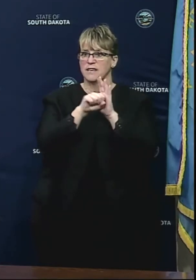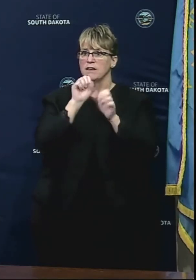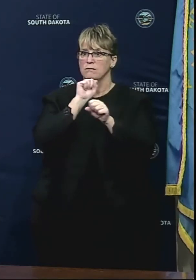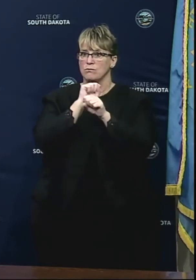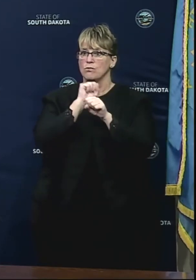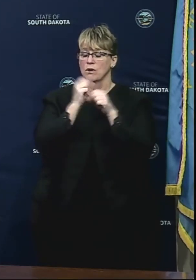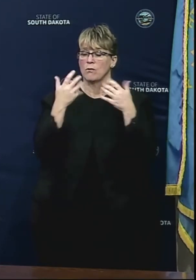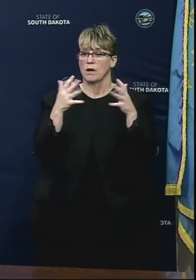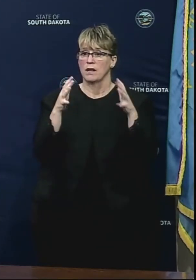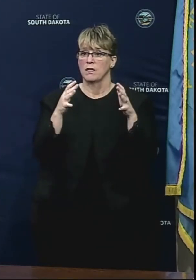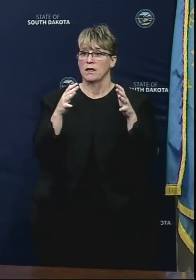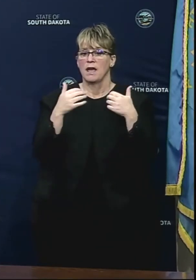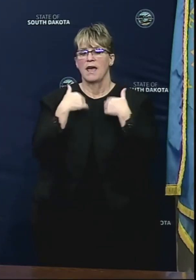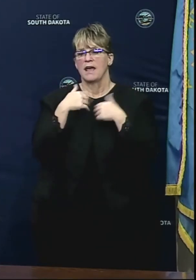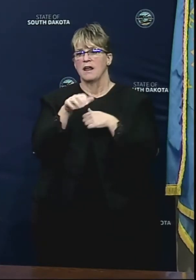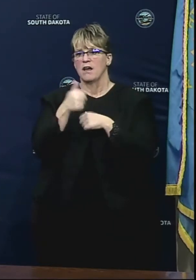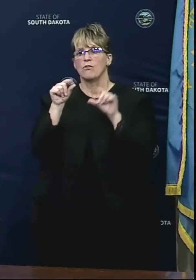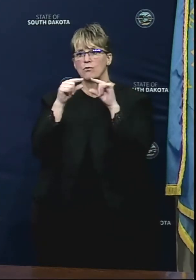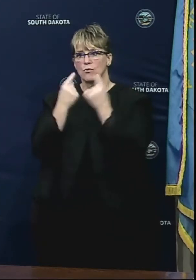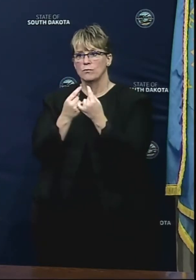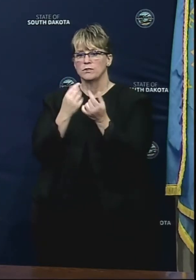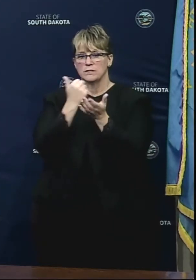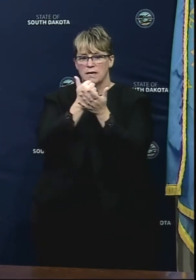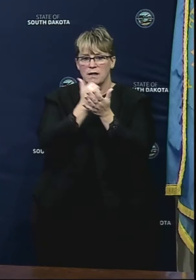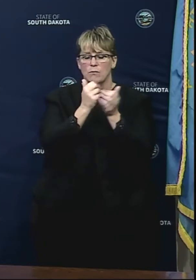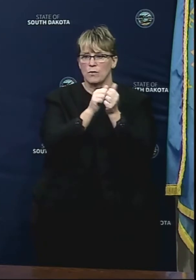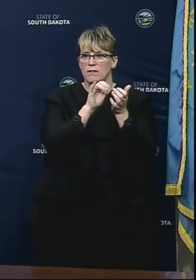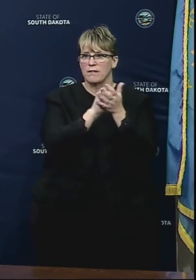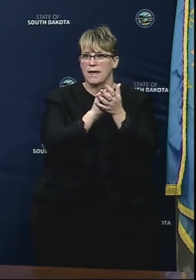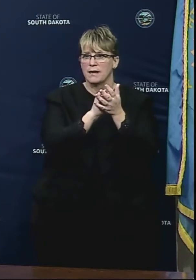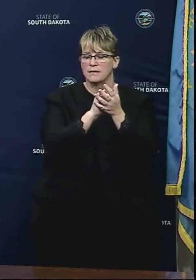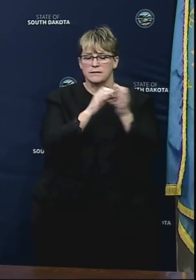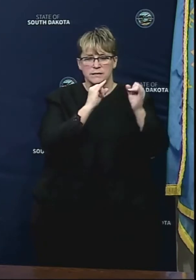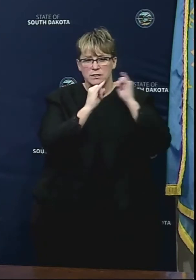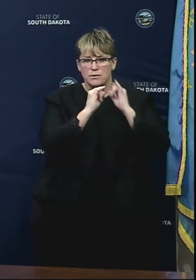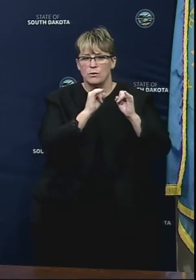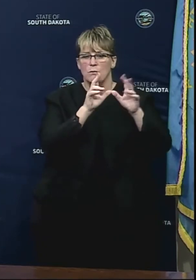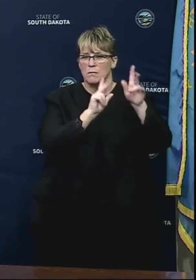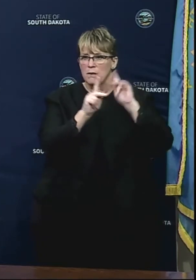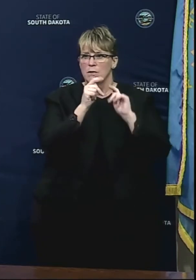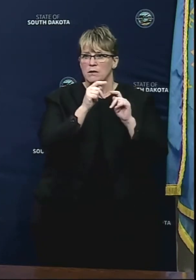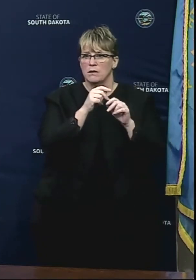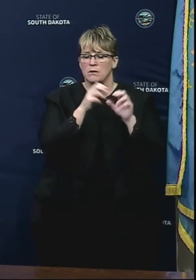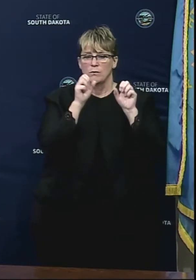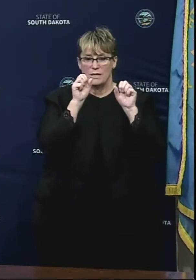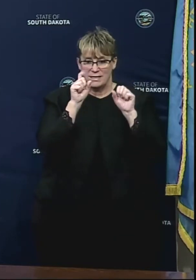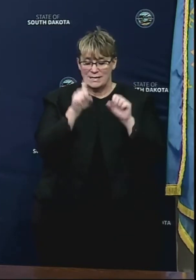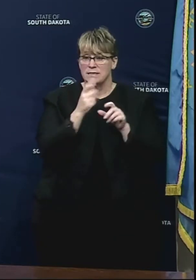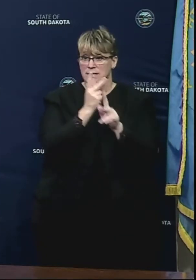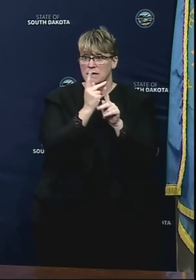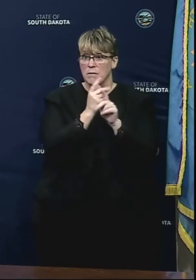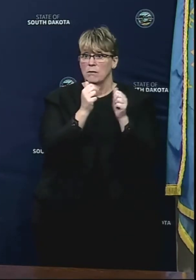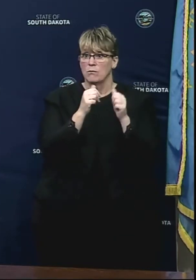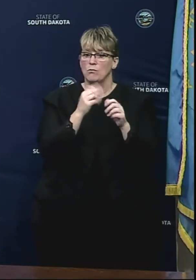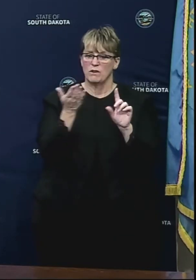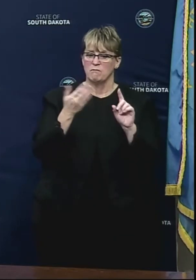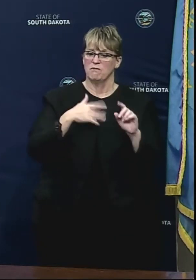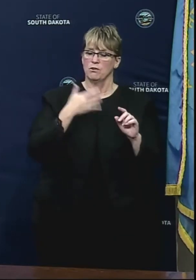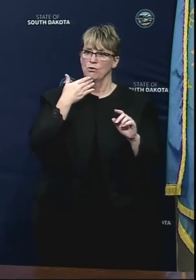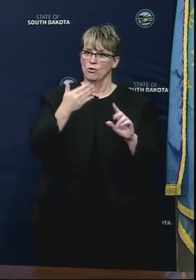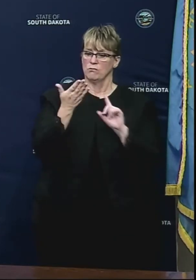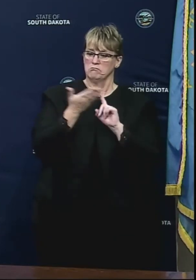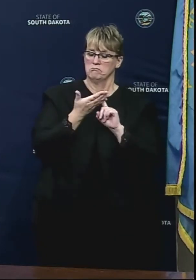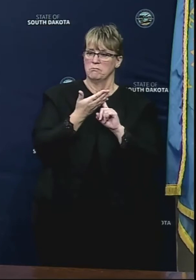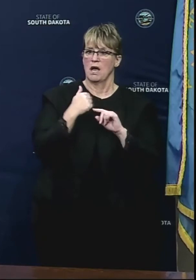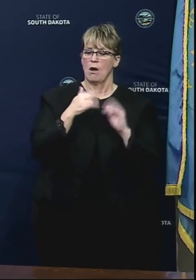already, as well as some other groups to help us with that. It's really, really important that we're able to keep up with that, and we're confident that